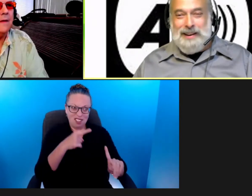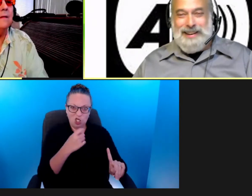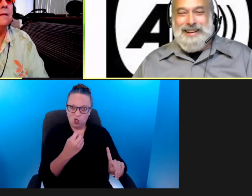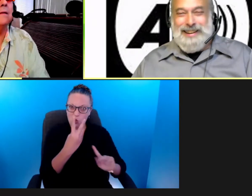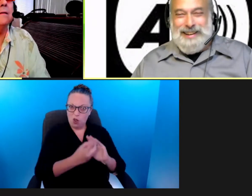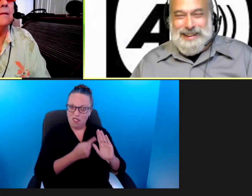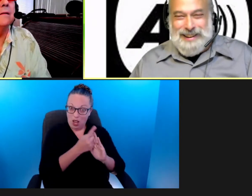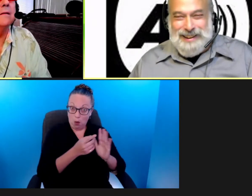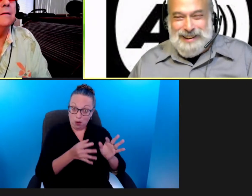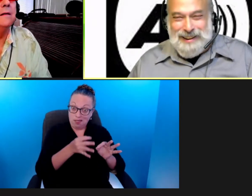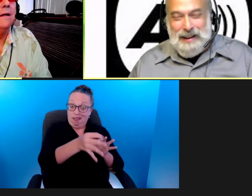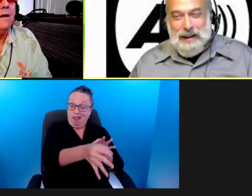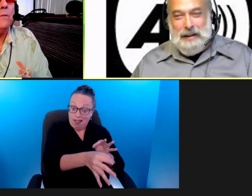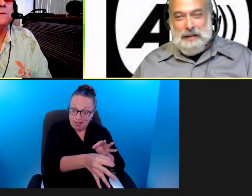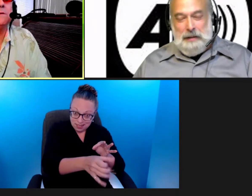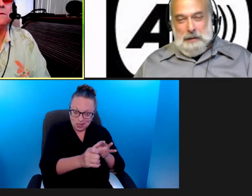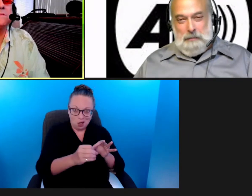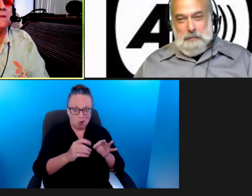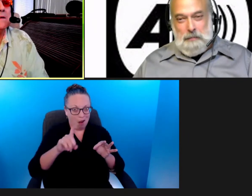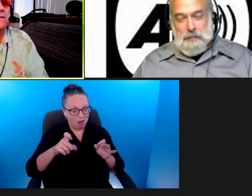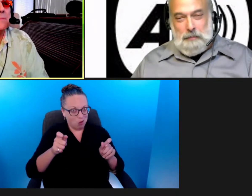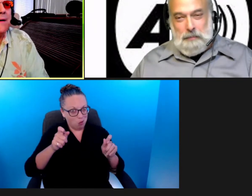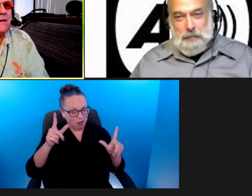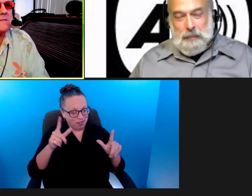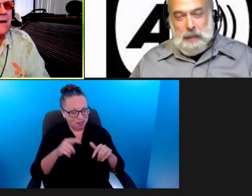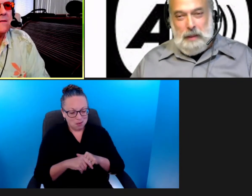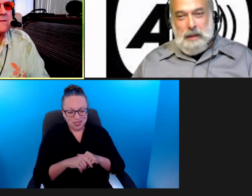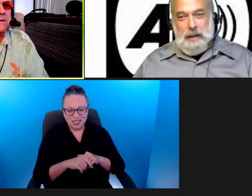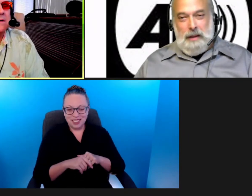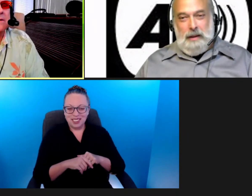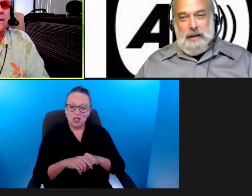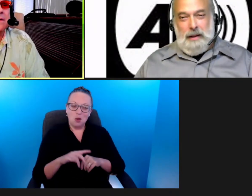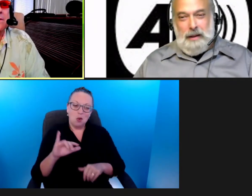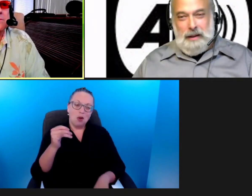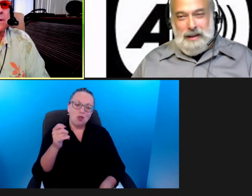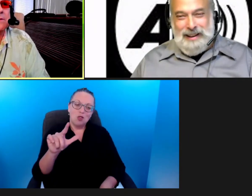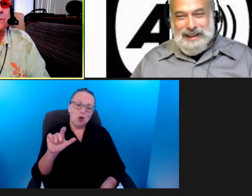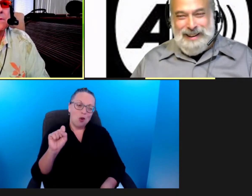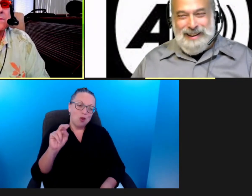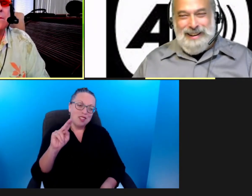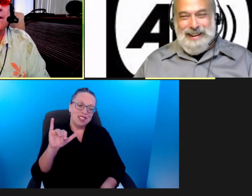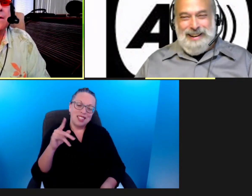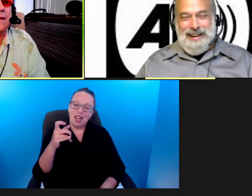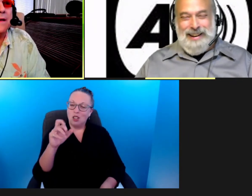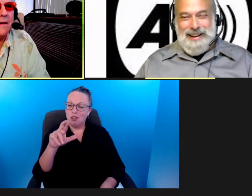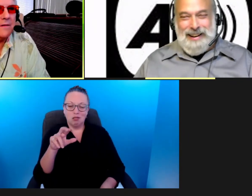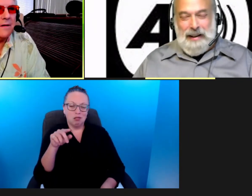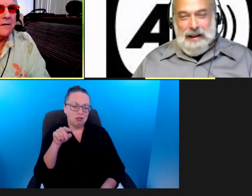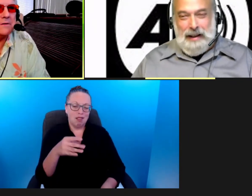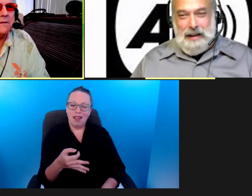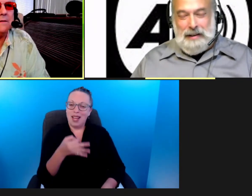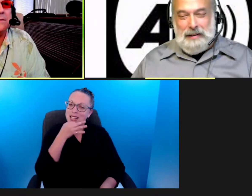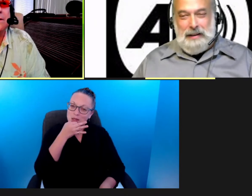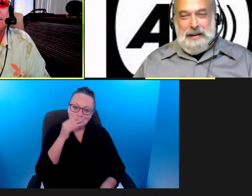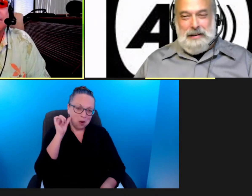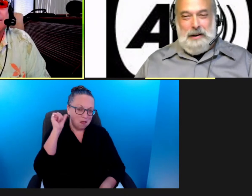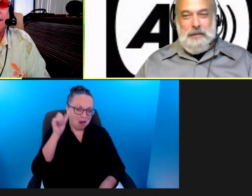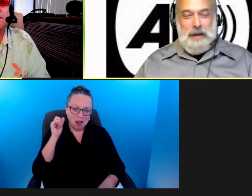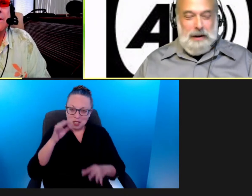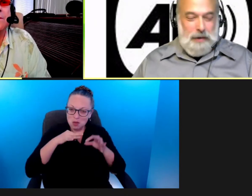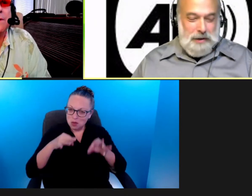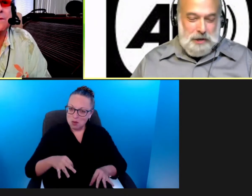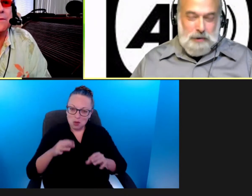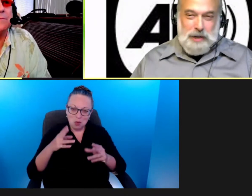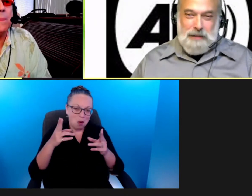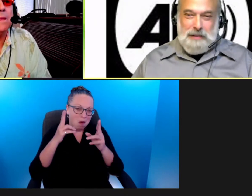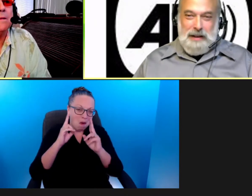But Well, Joel Snyder, the past master of audio description, we're so honored to have you on our show. Oh, you've